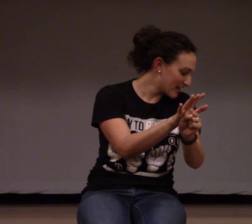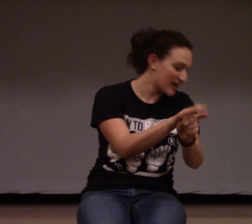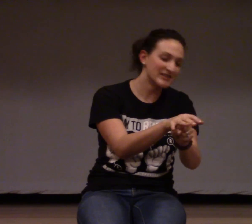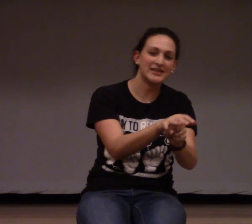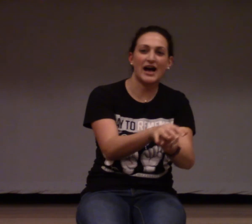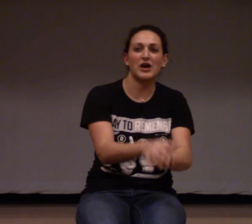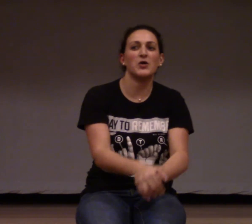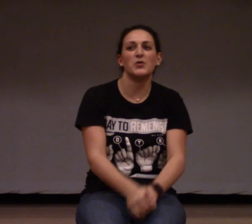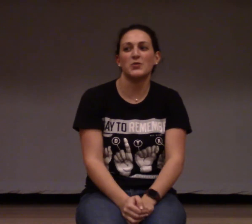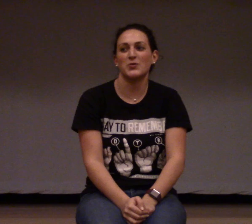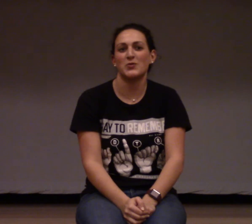And taco.